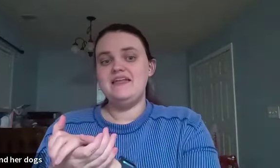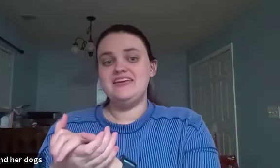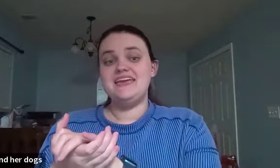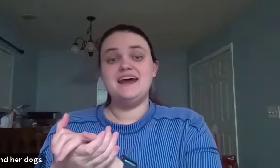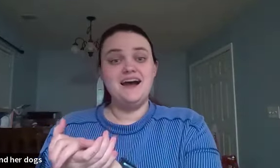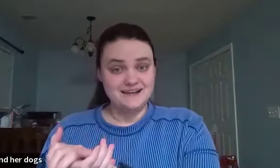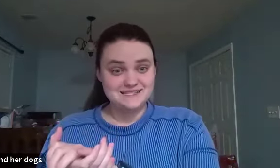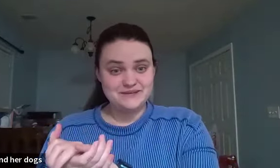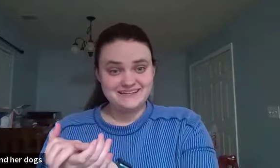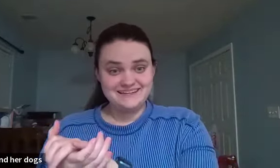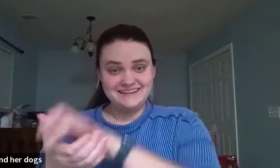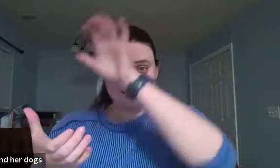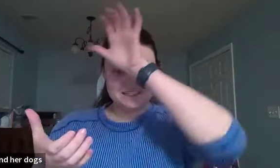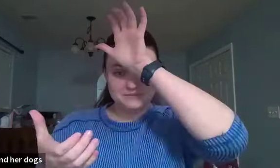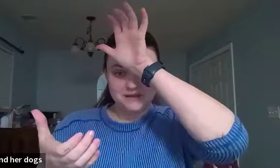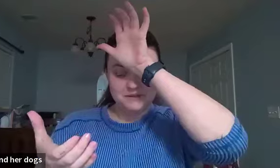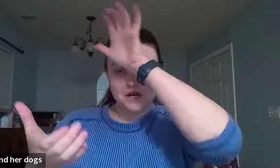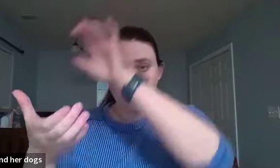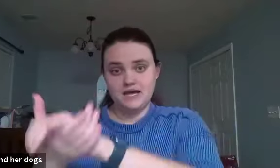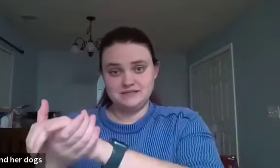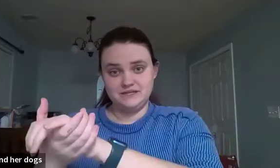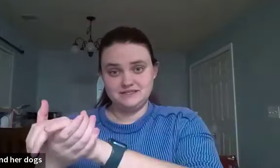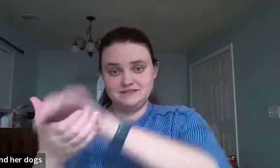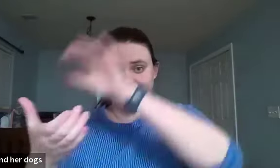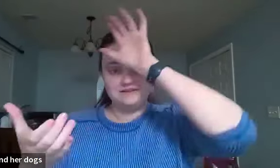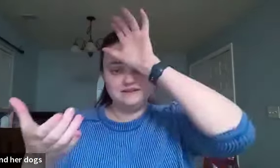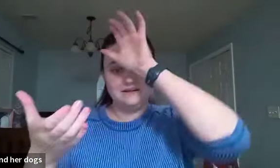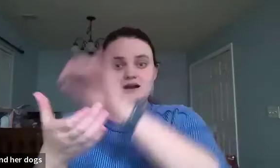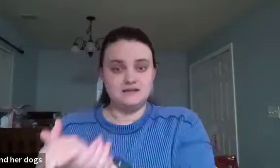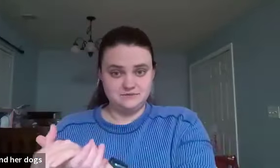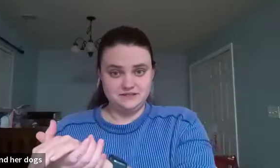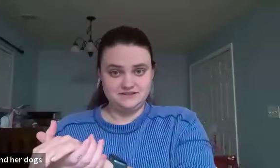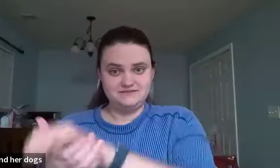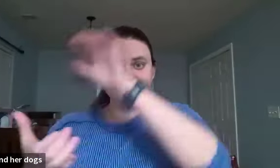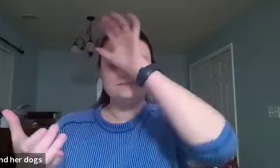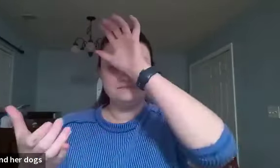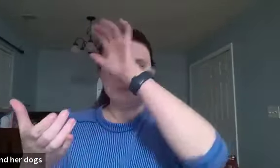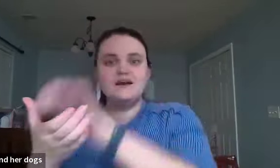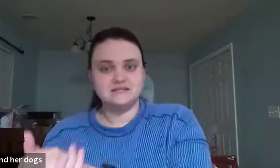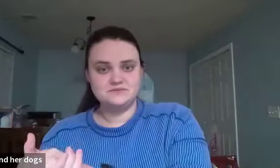and then husband is going to be up here, husband, husband,